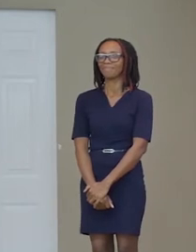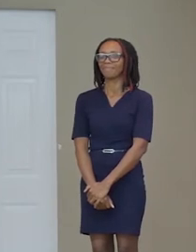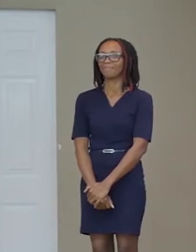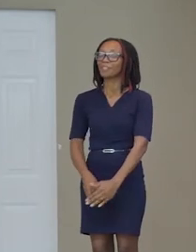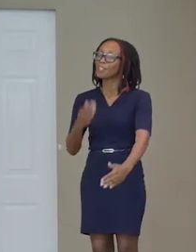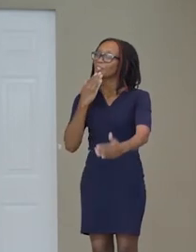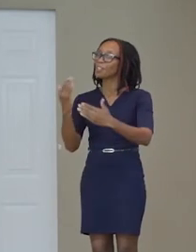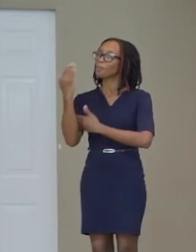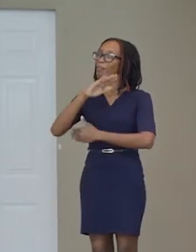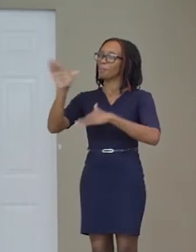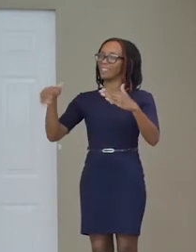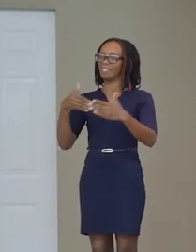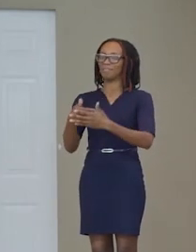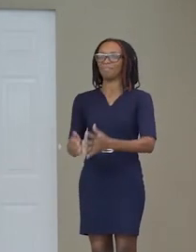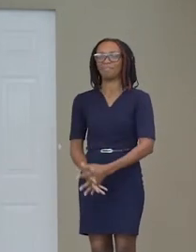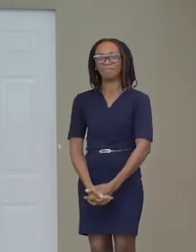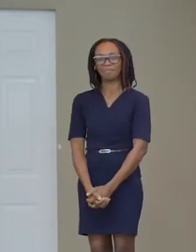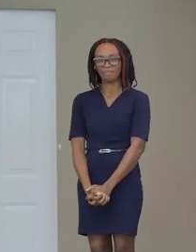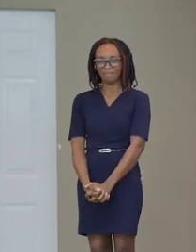Good morning, everyone.